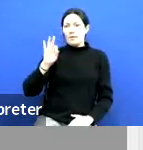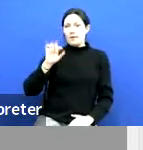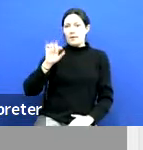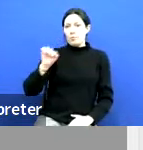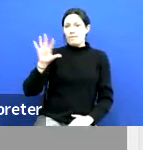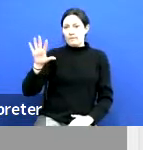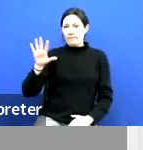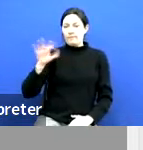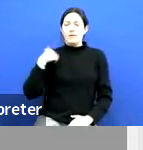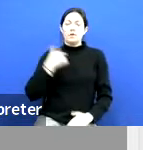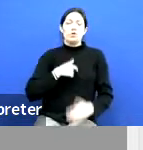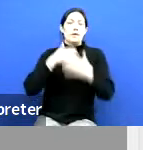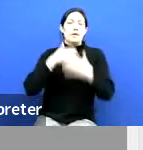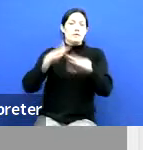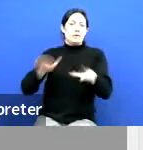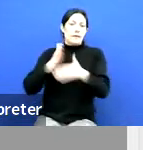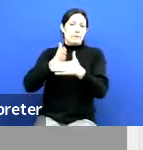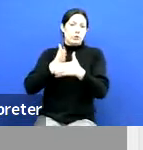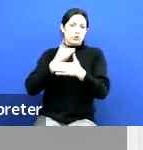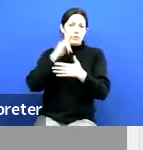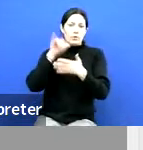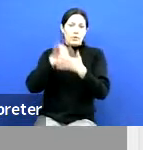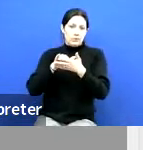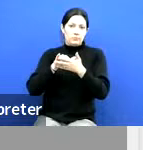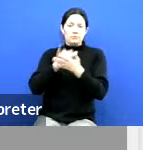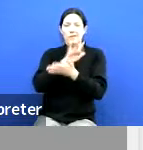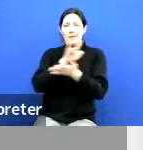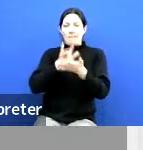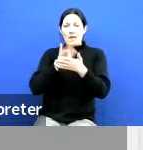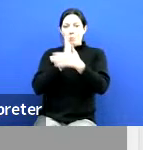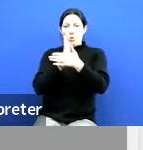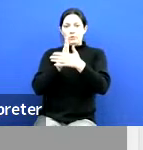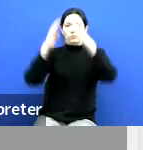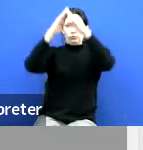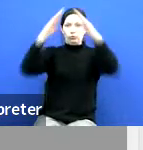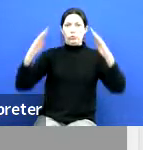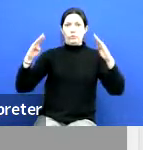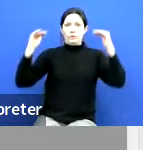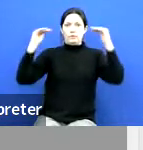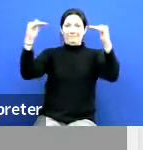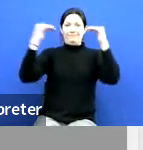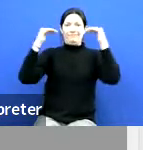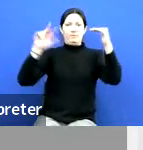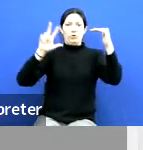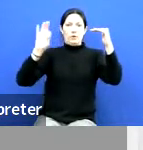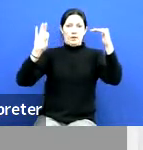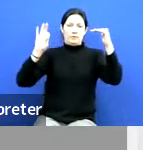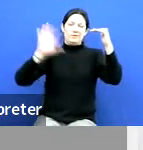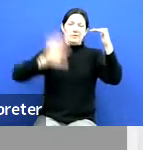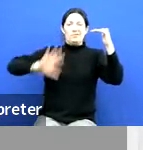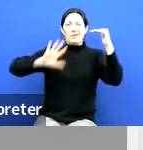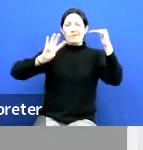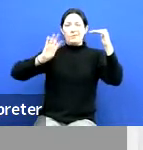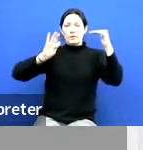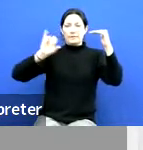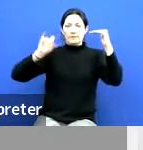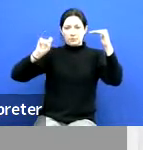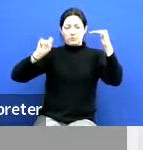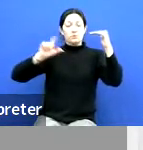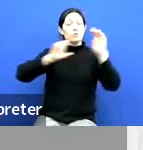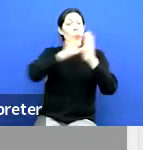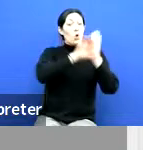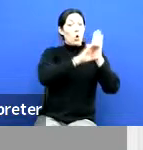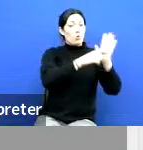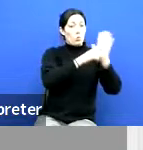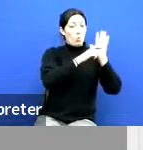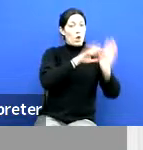that, the average, the midpoint of that roof, the midpoint of the roof is at 39. Let's call it 40 feet. The code requires